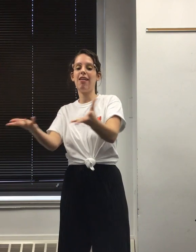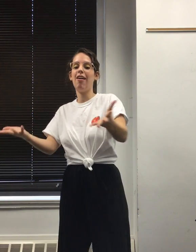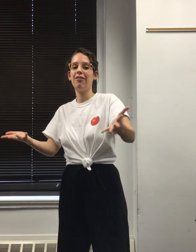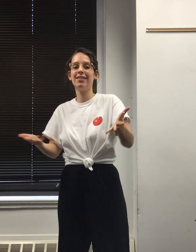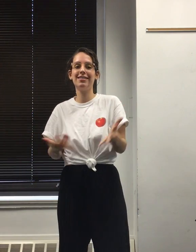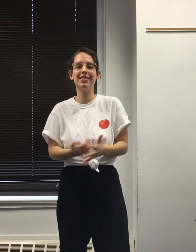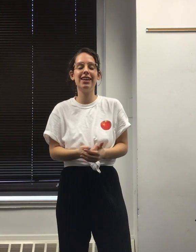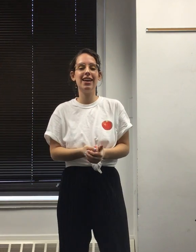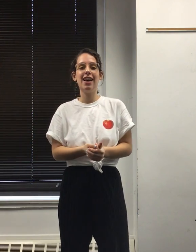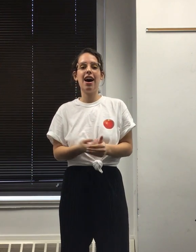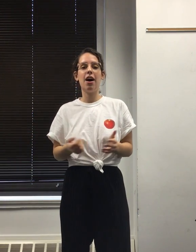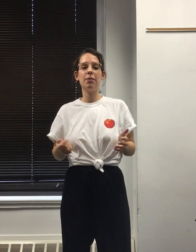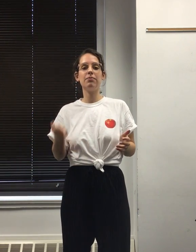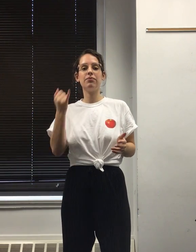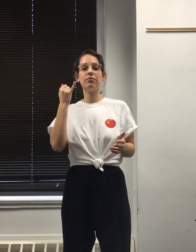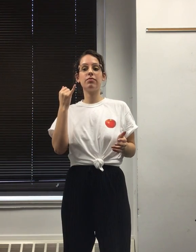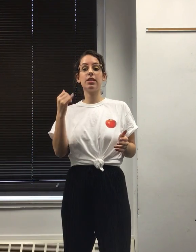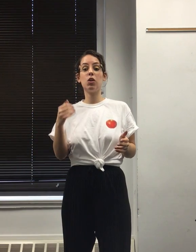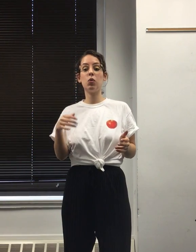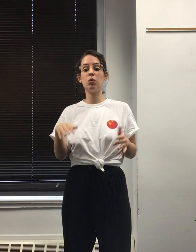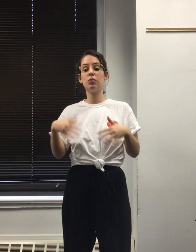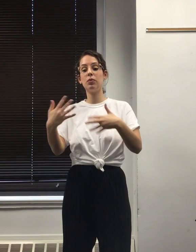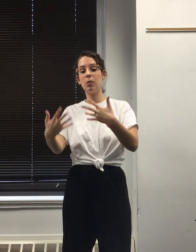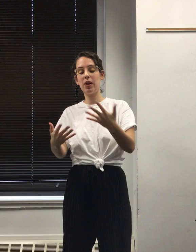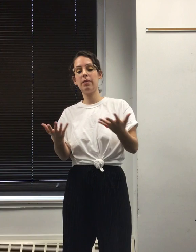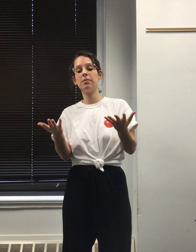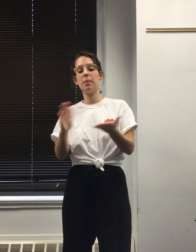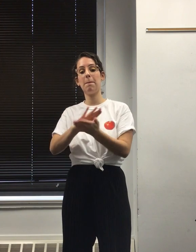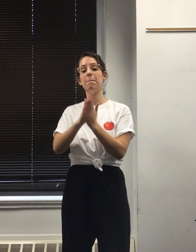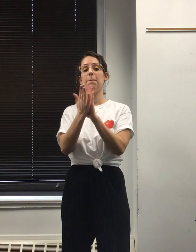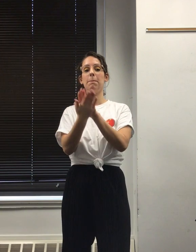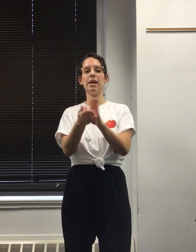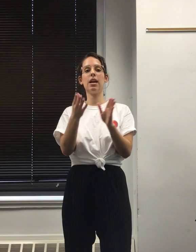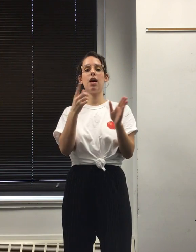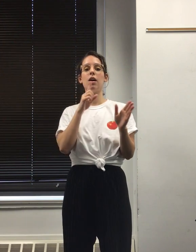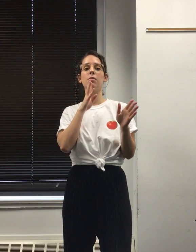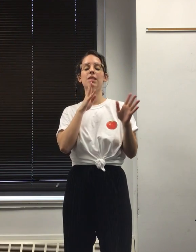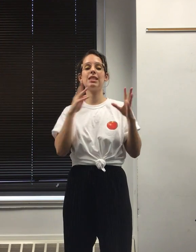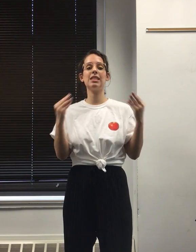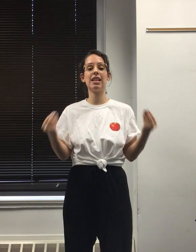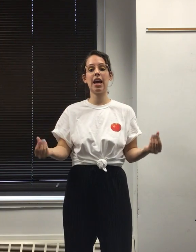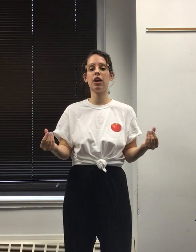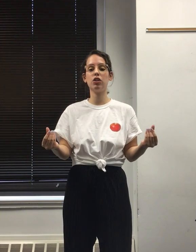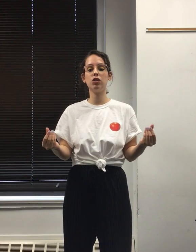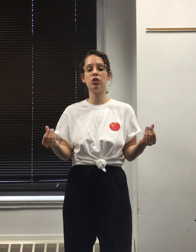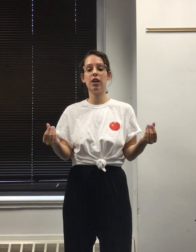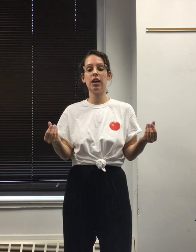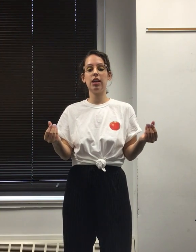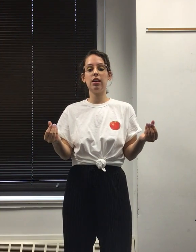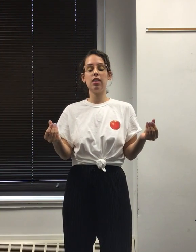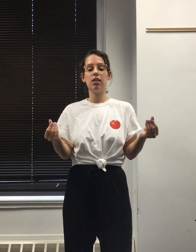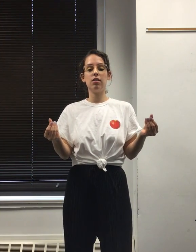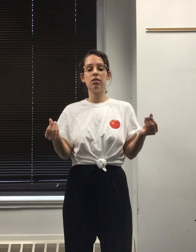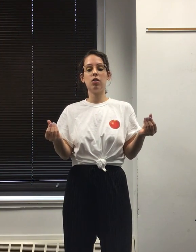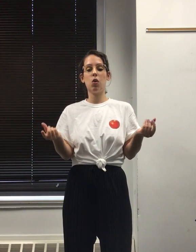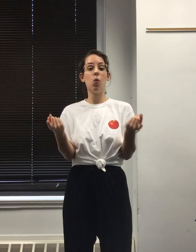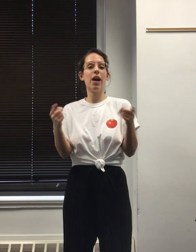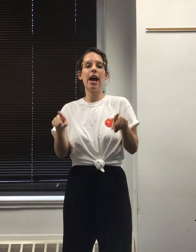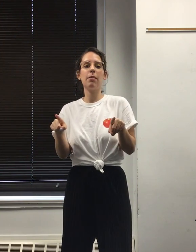and once it gets saturated, it can't hold anymore. And it gets to the point where it's saturated and hold it up, what will it probably do? It's going to drip.